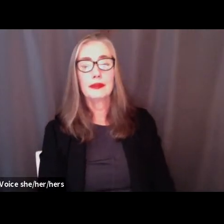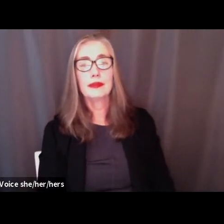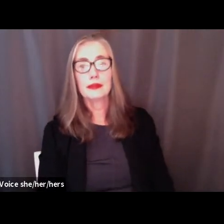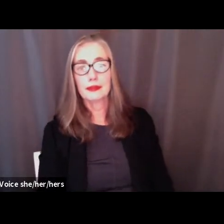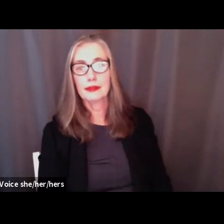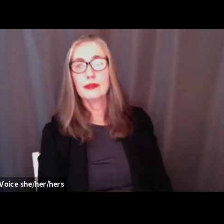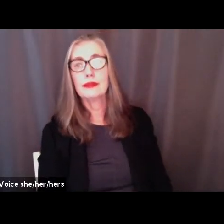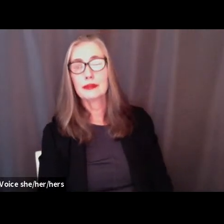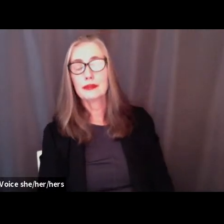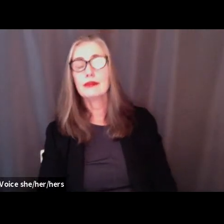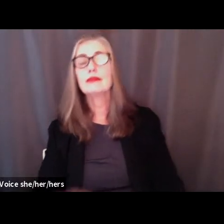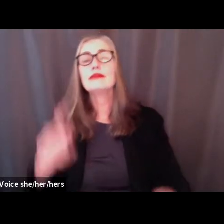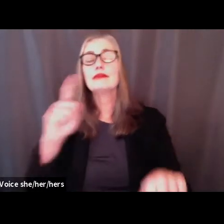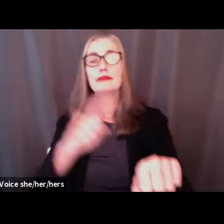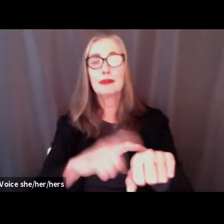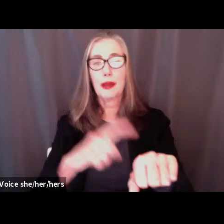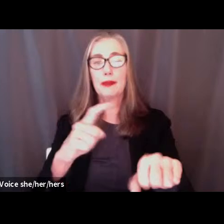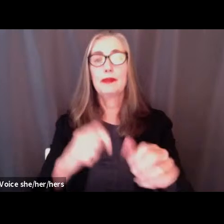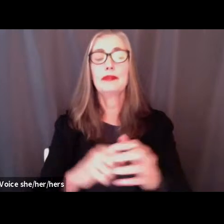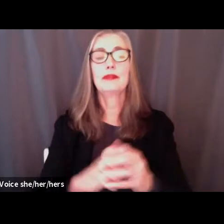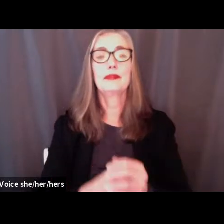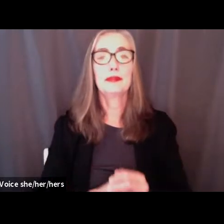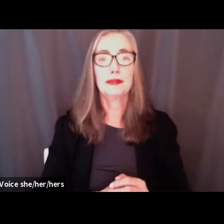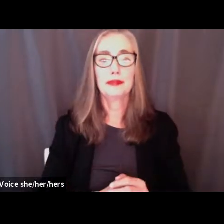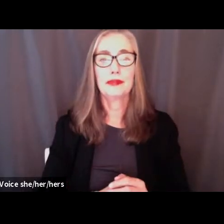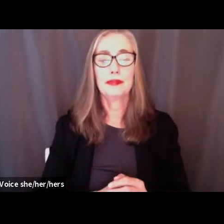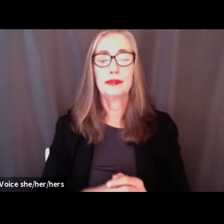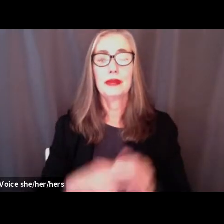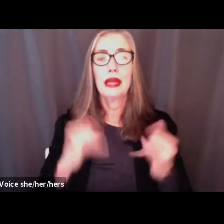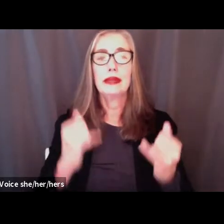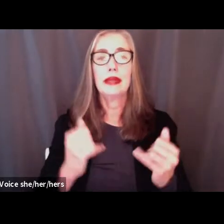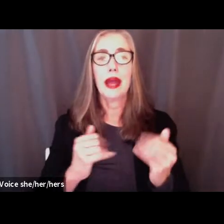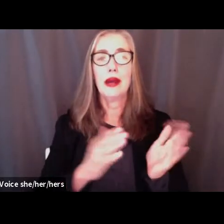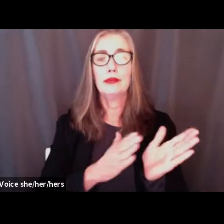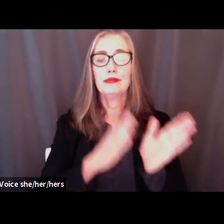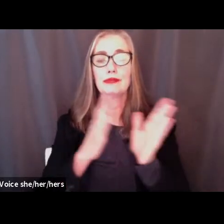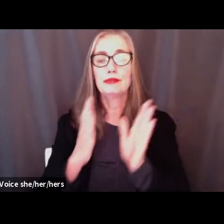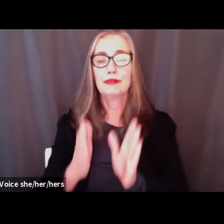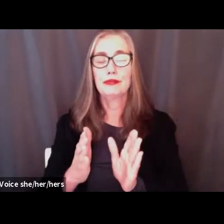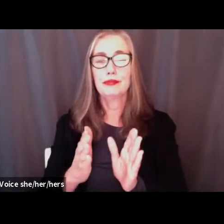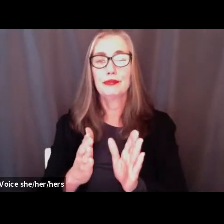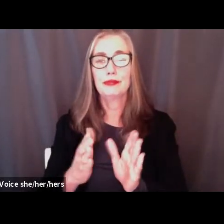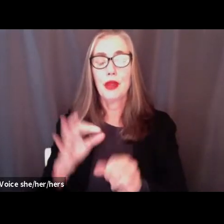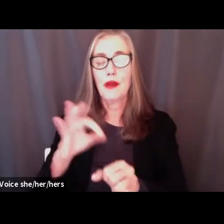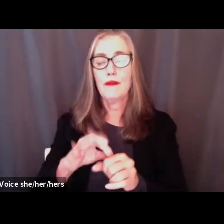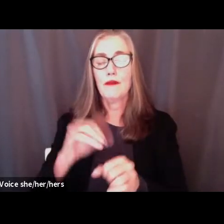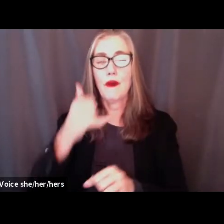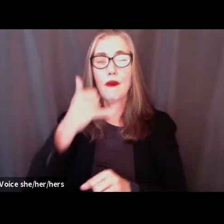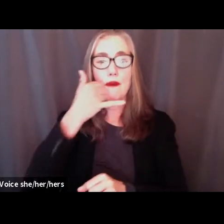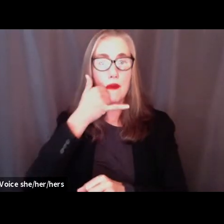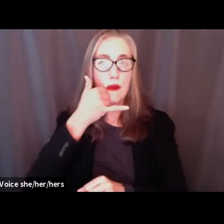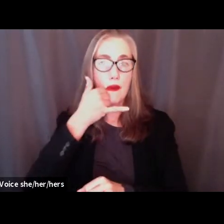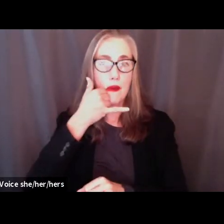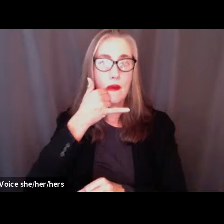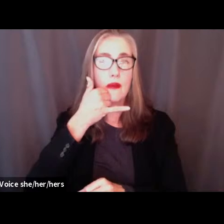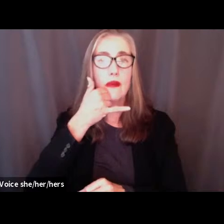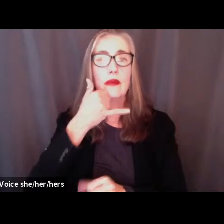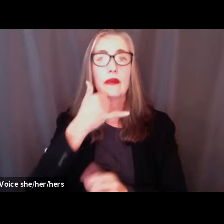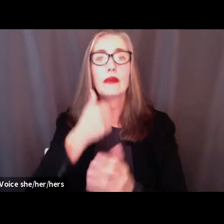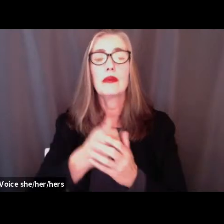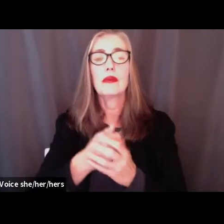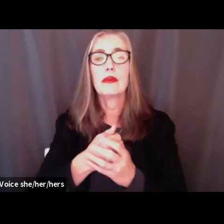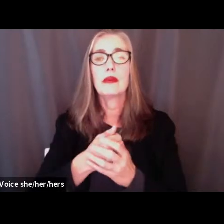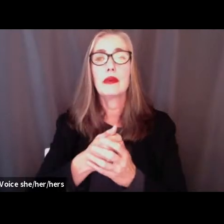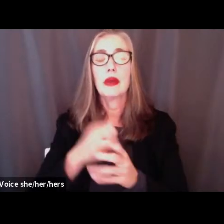Okay, the time is up. Let's move to phone votes. Those who are joining by phone who would like to